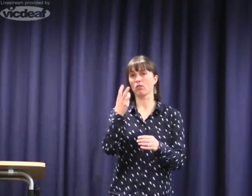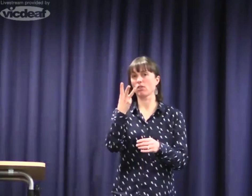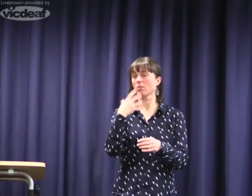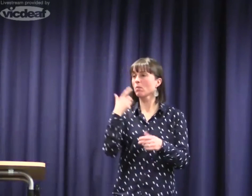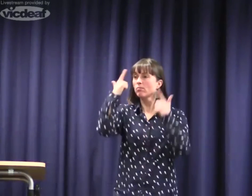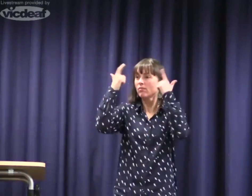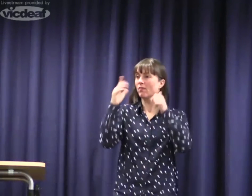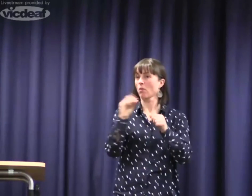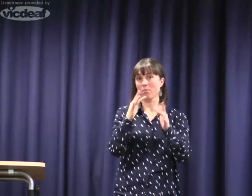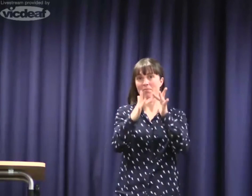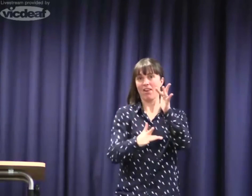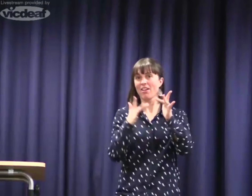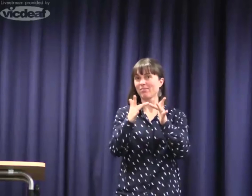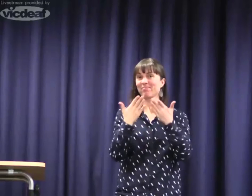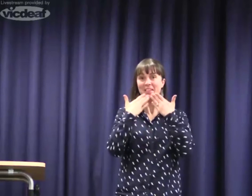hear your suggestions.